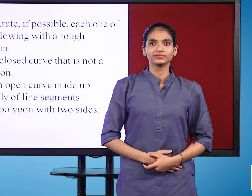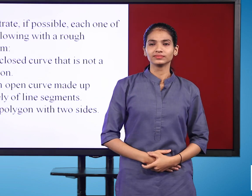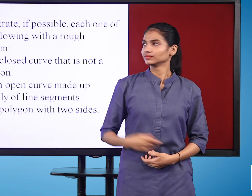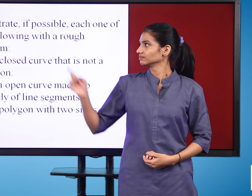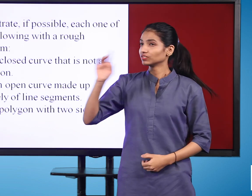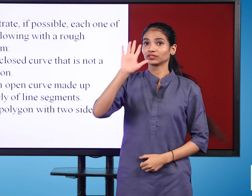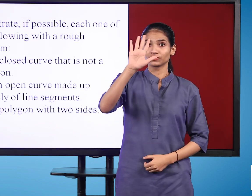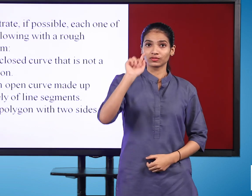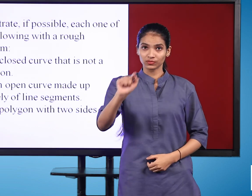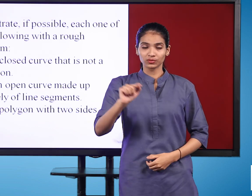5.